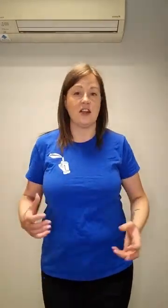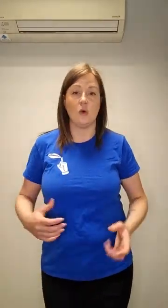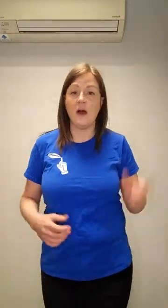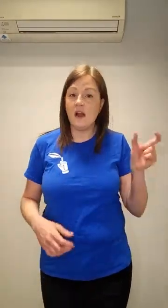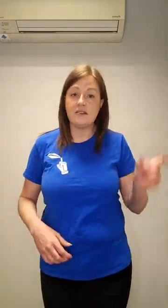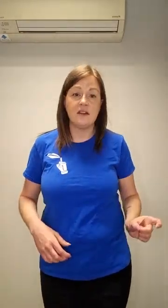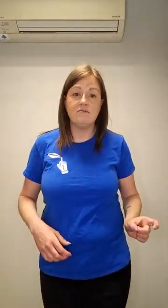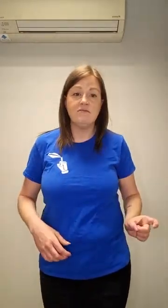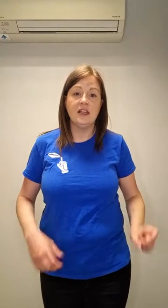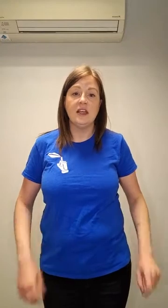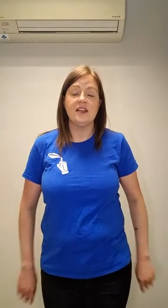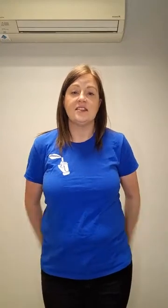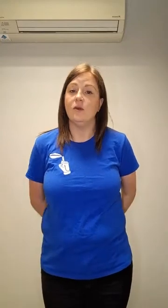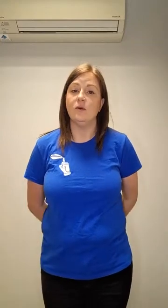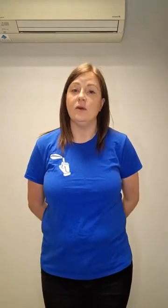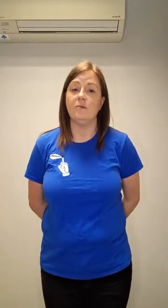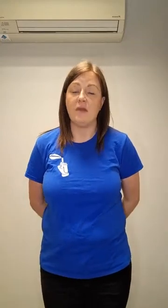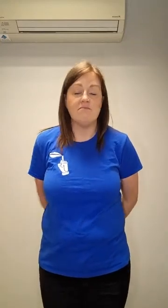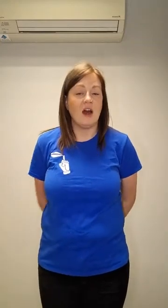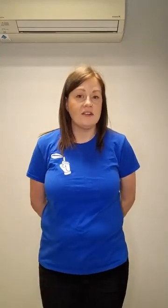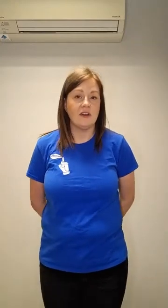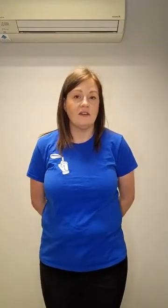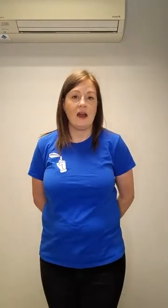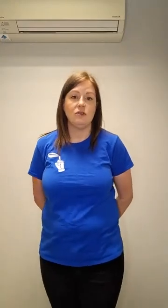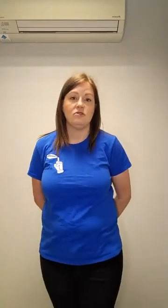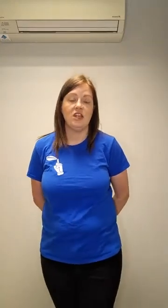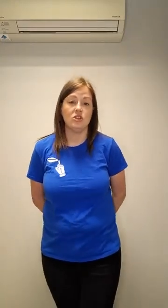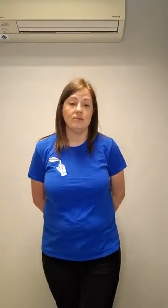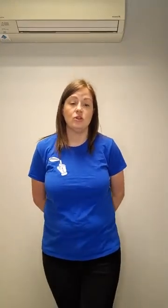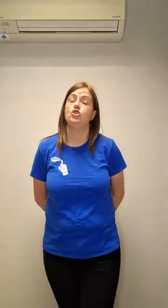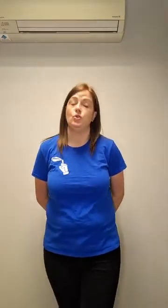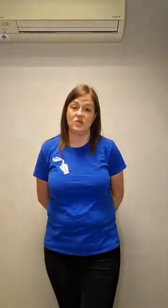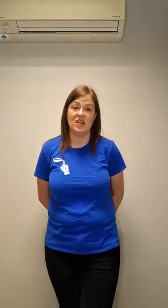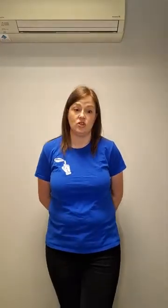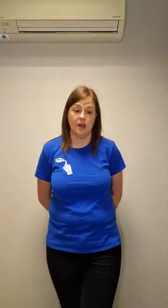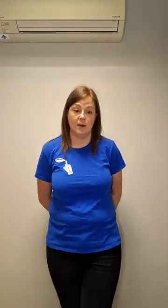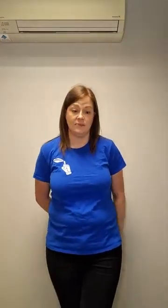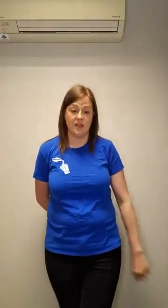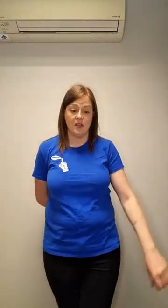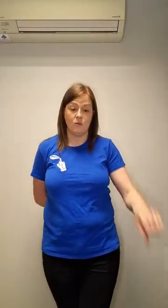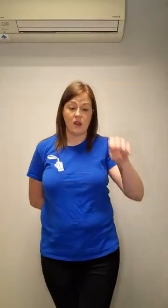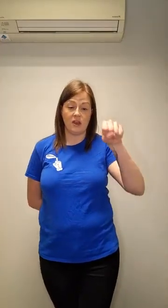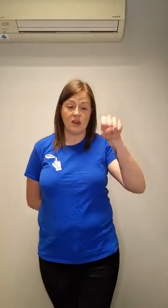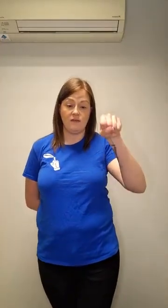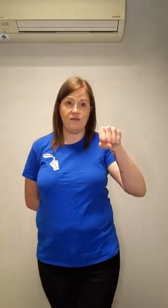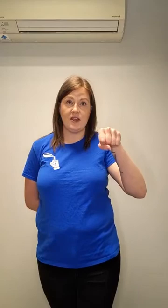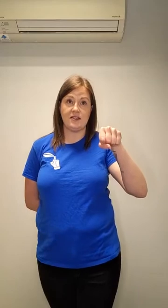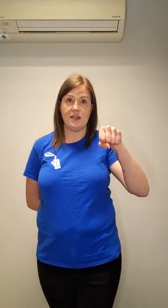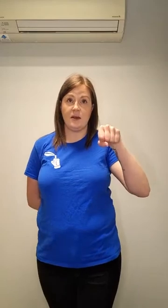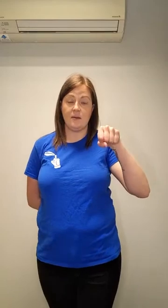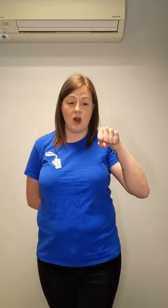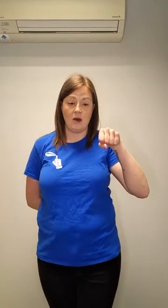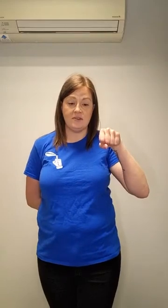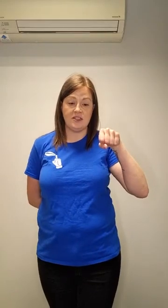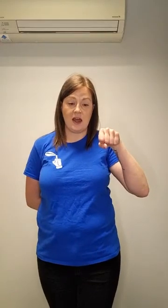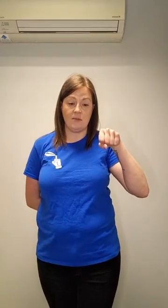your person. So be mindful of how you teach them, but do teach them. Working fist, palm down,